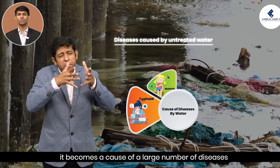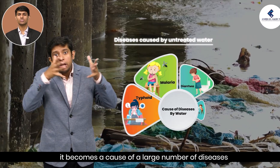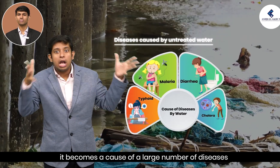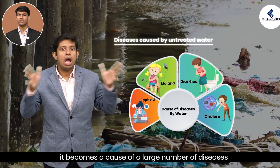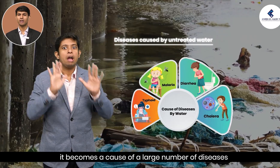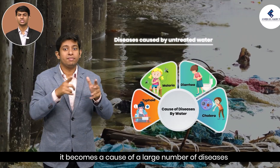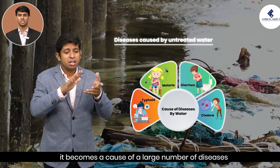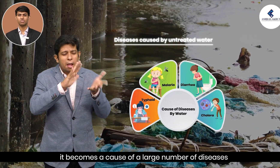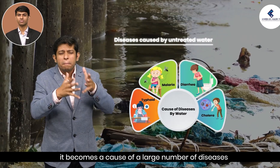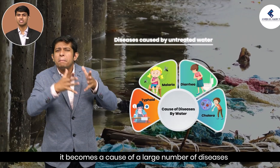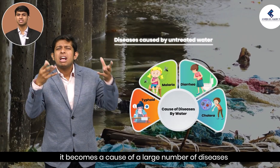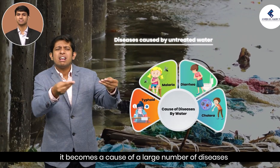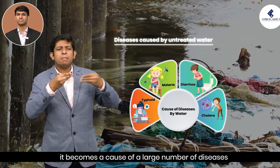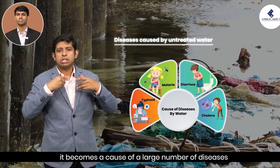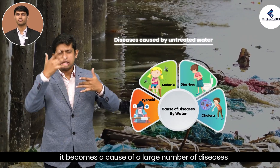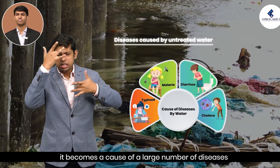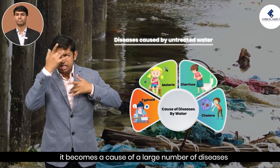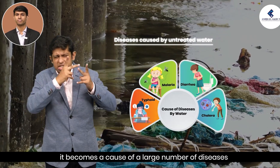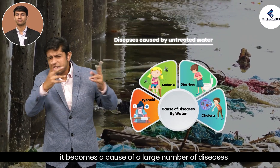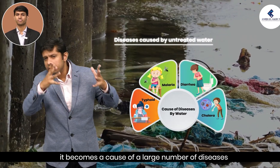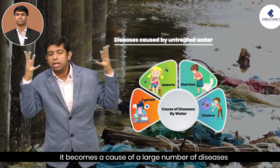becomes a cause of a large number of diseases.